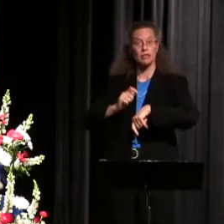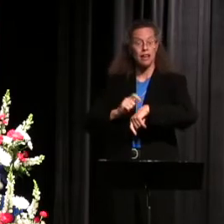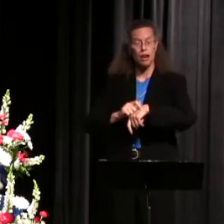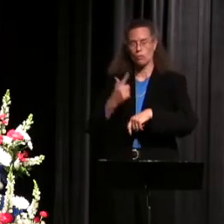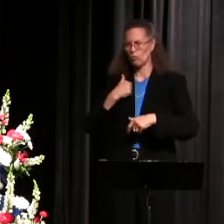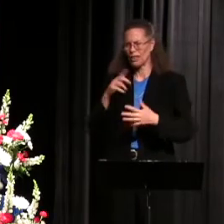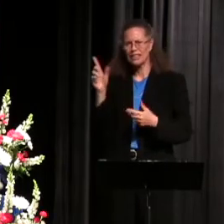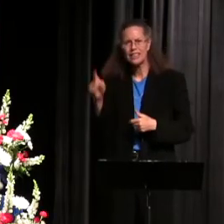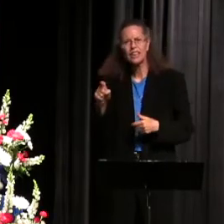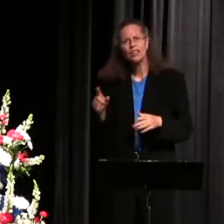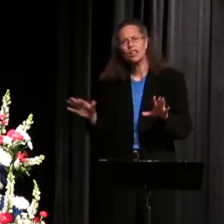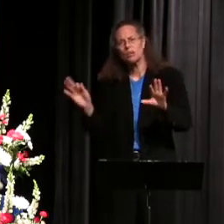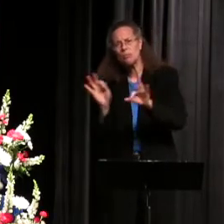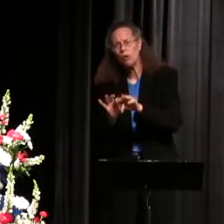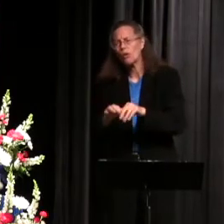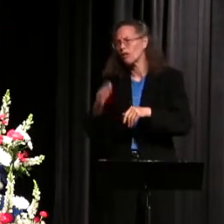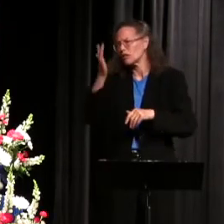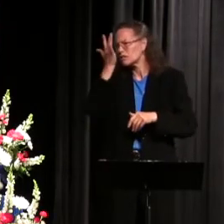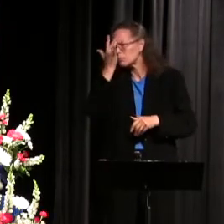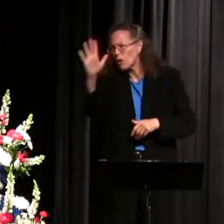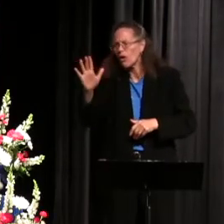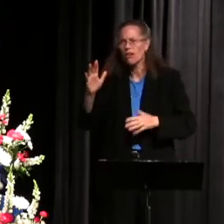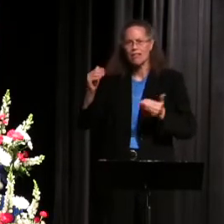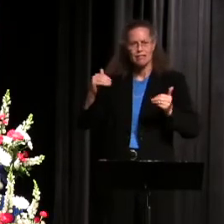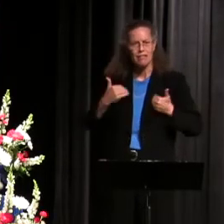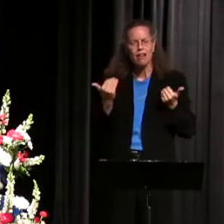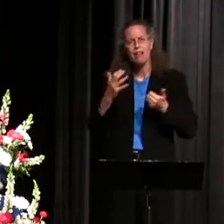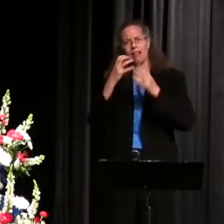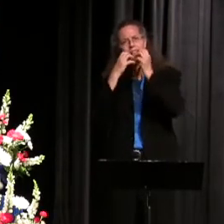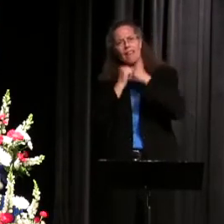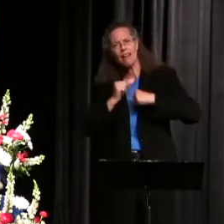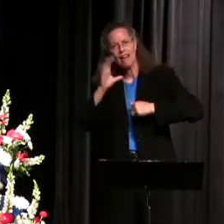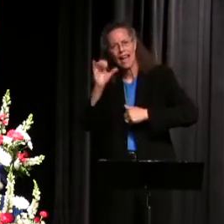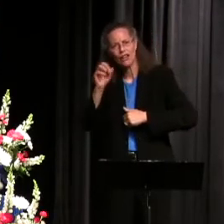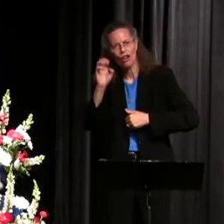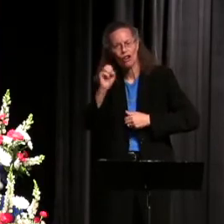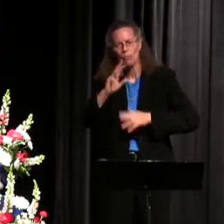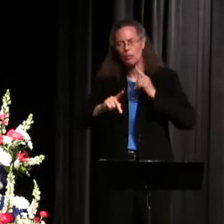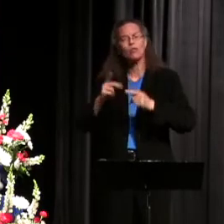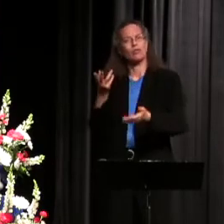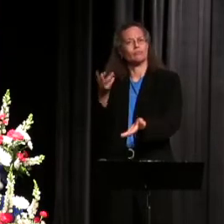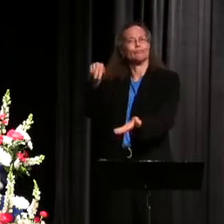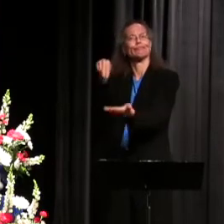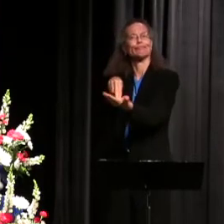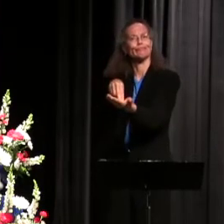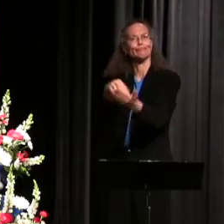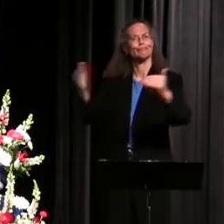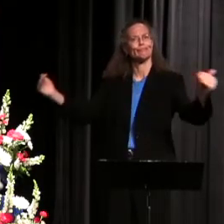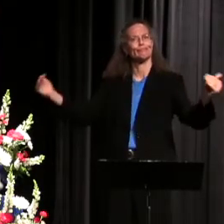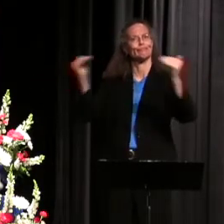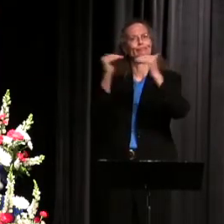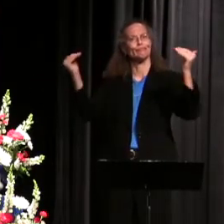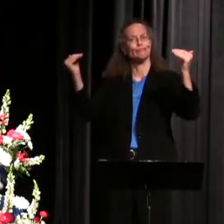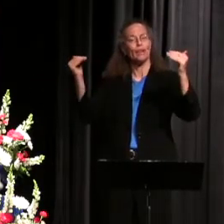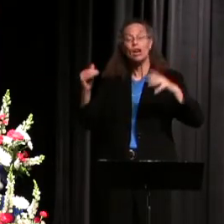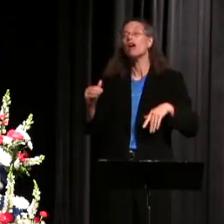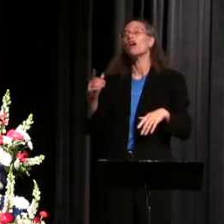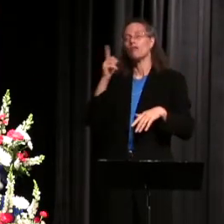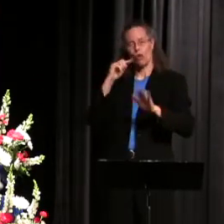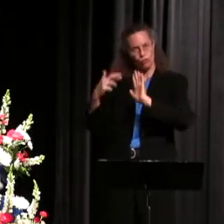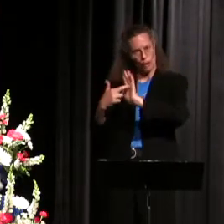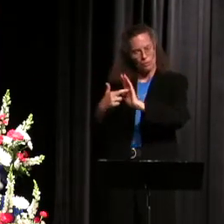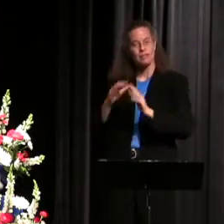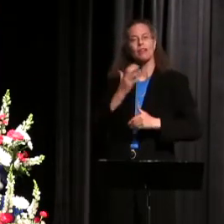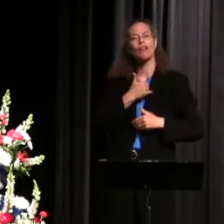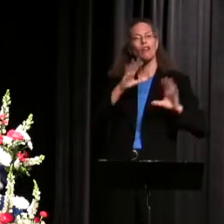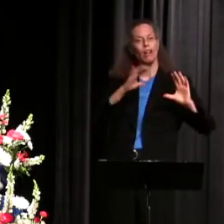smart, and caring youth leaders that take a positive stand supporting equality and equity. And on behalf of your class of 2020